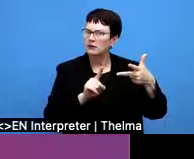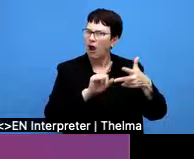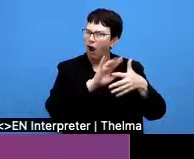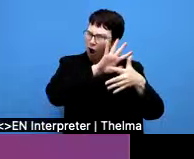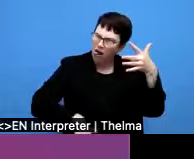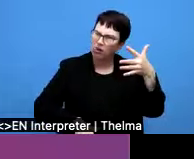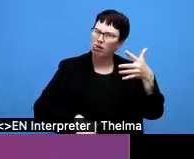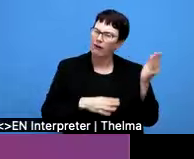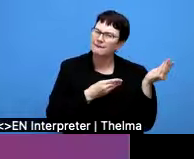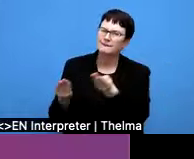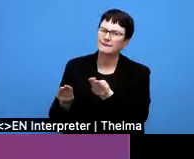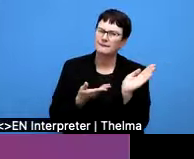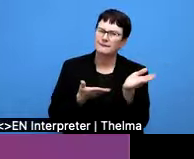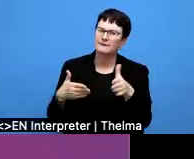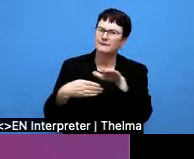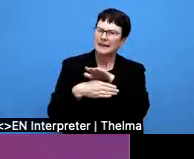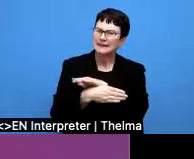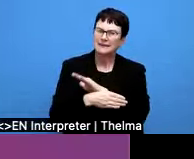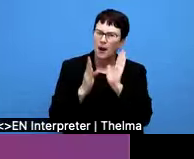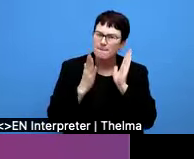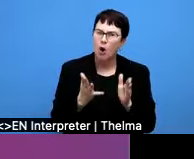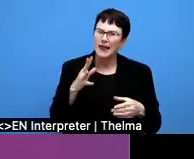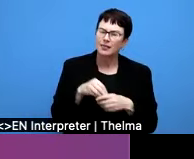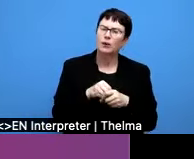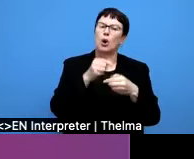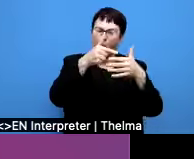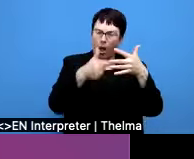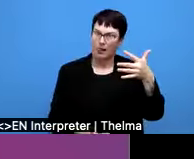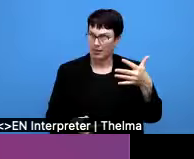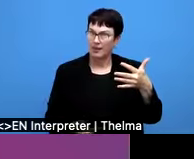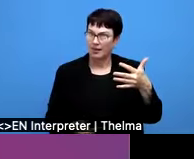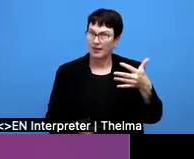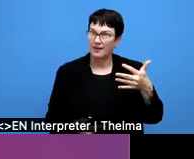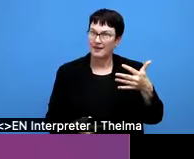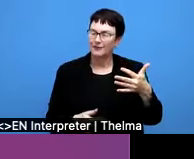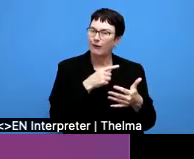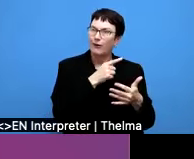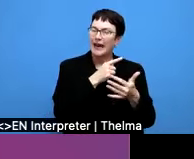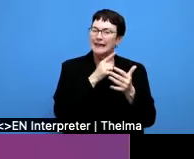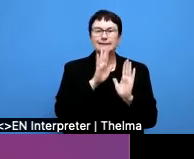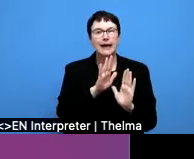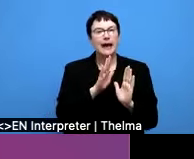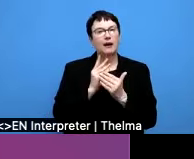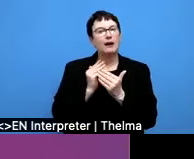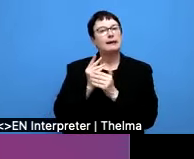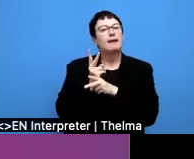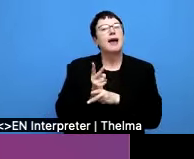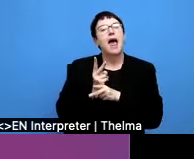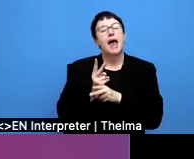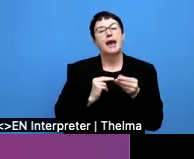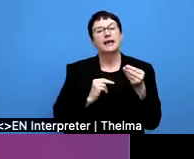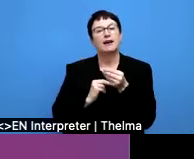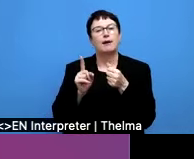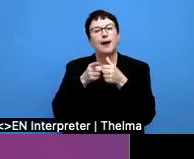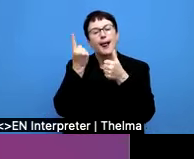need to be accessible and inclusive. So it's also about how the packages of care are delivered. And this also relates to work we're doing with a